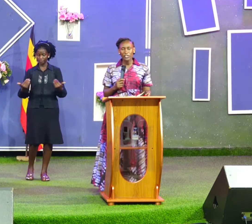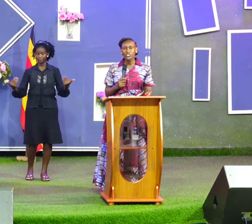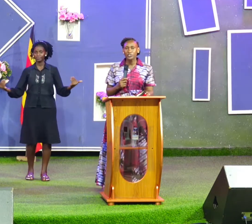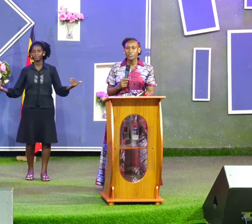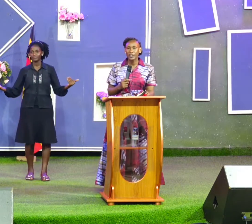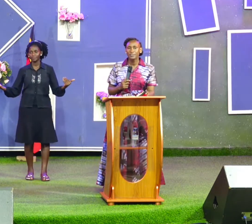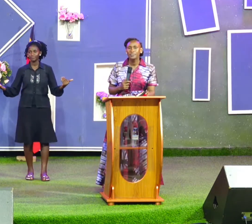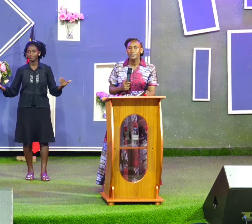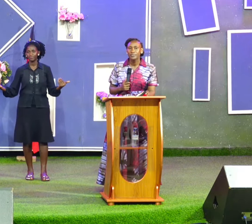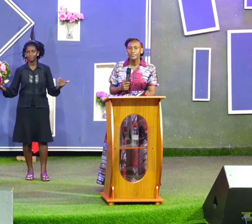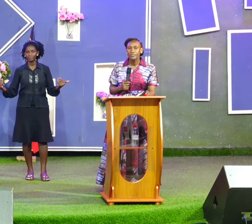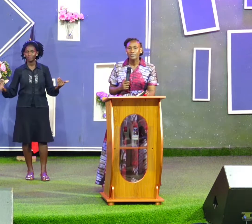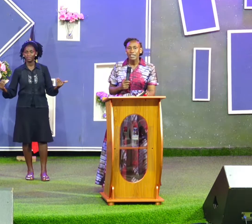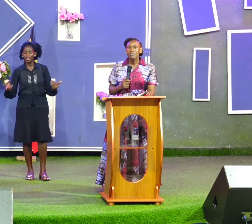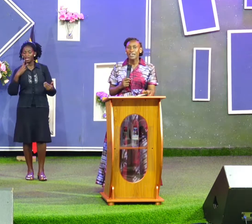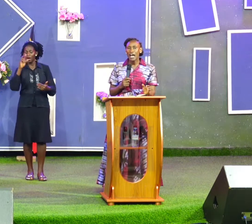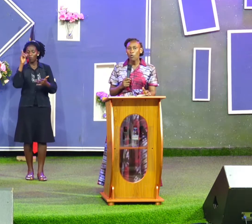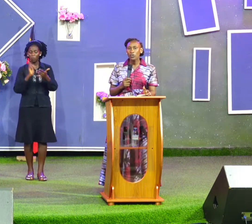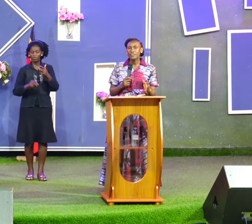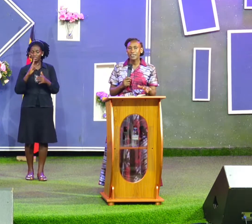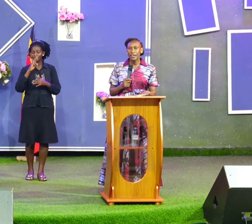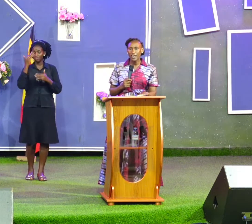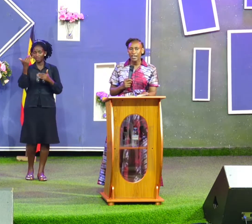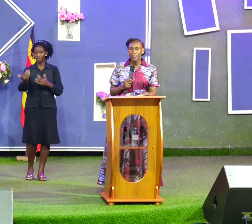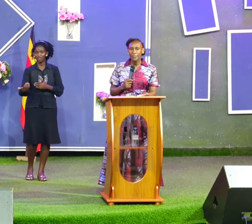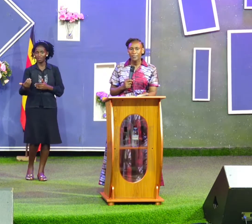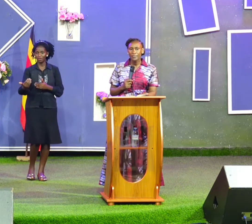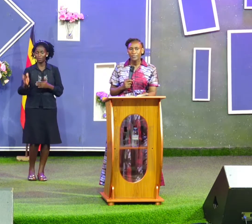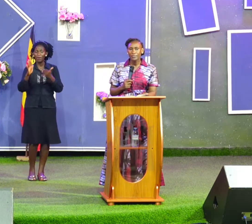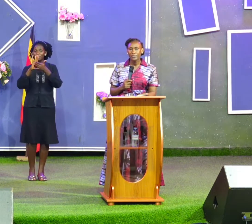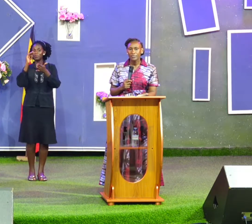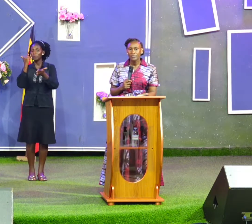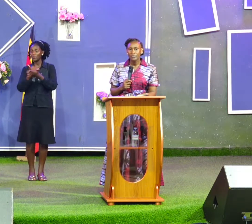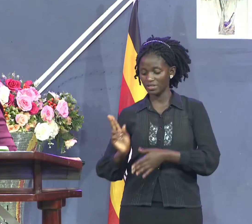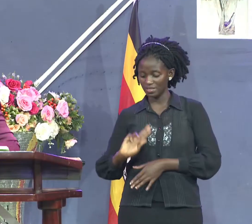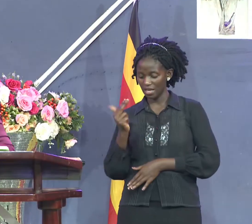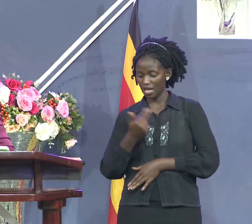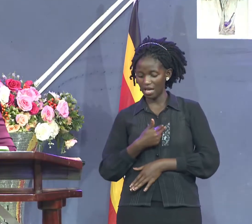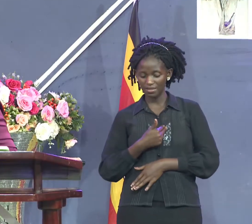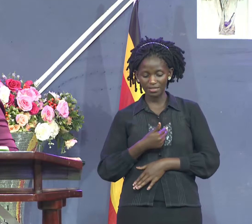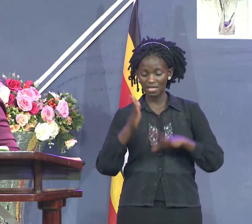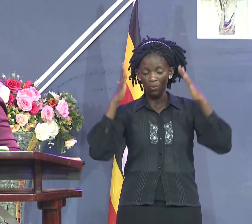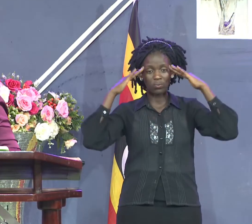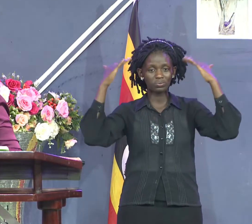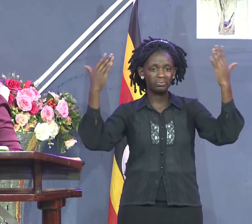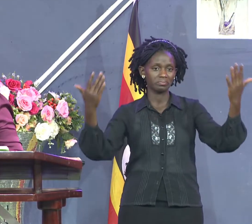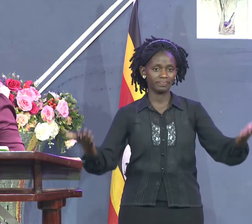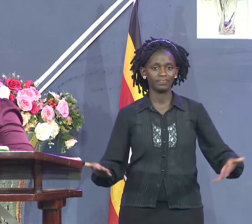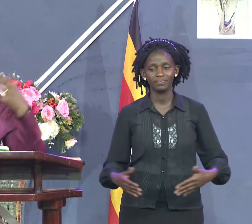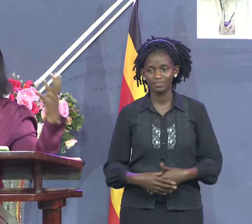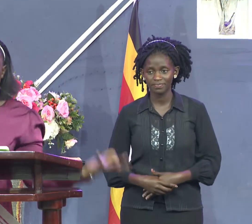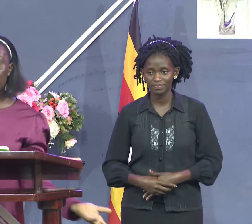Currently, our children, they are what they are simply because we also